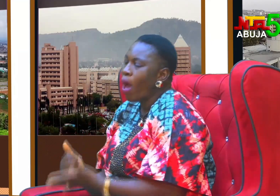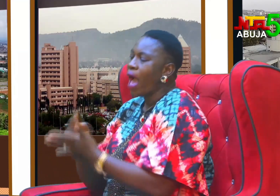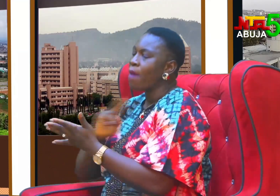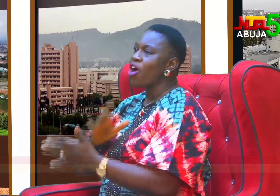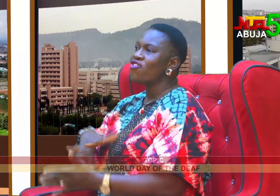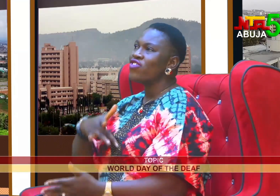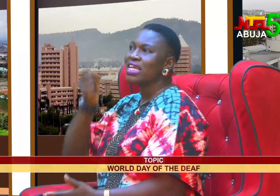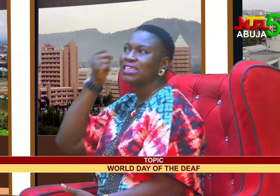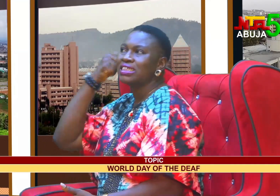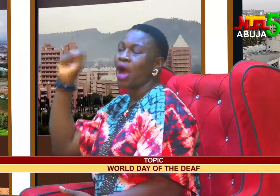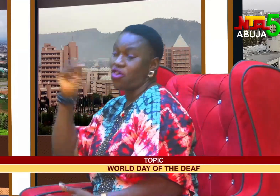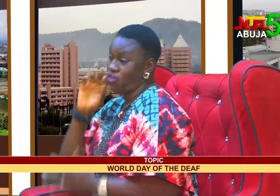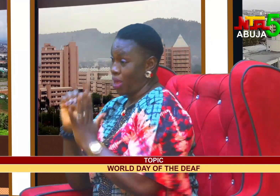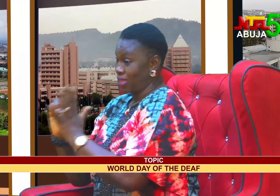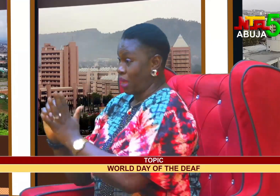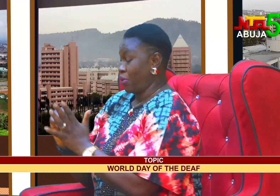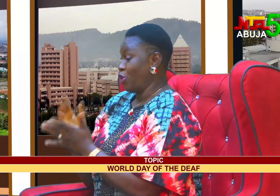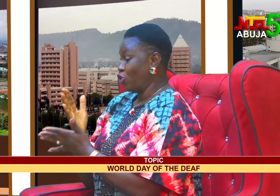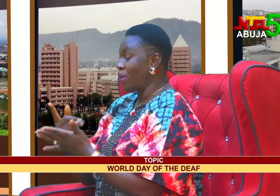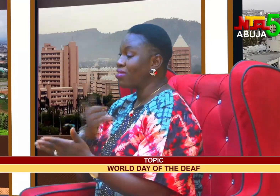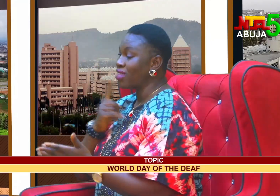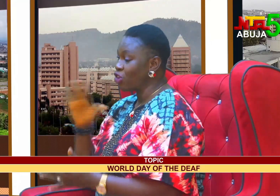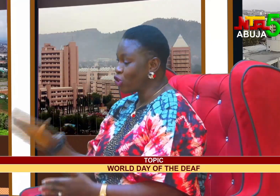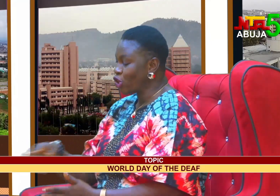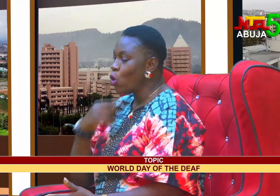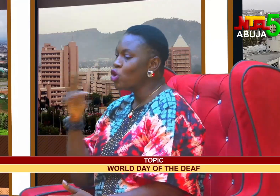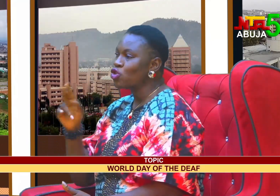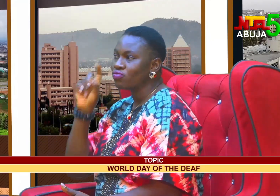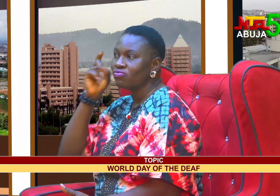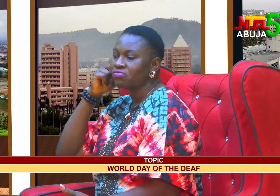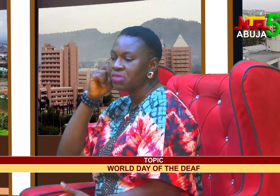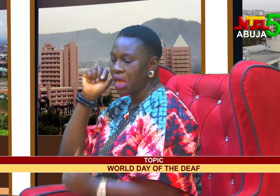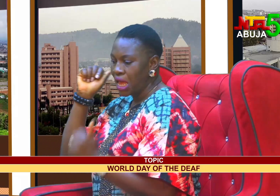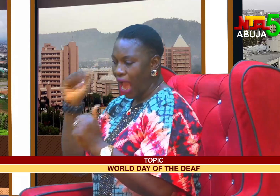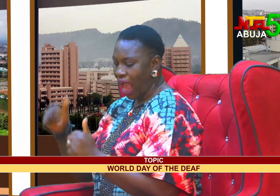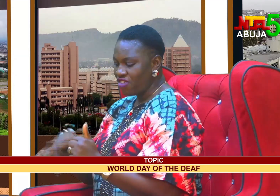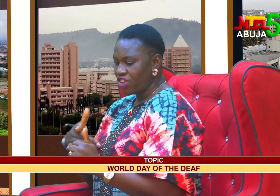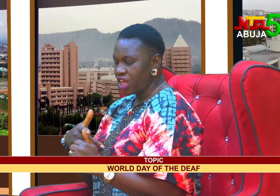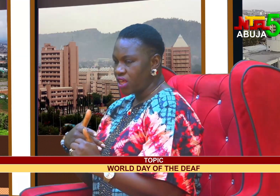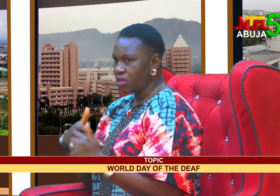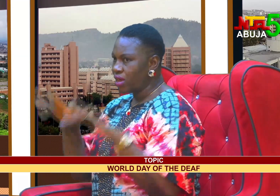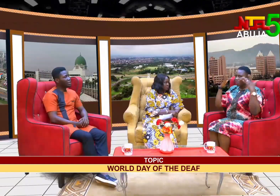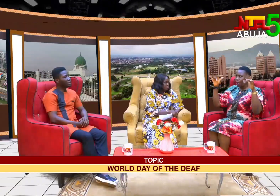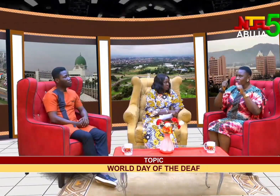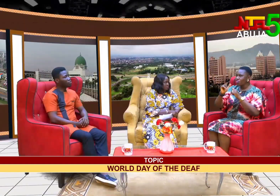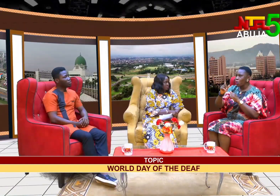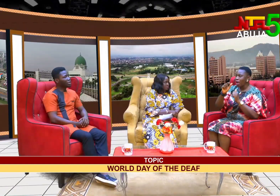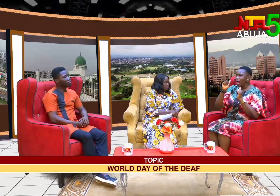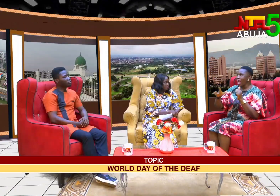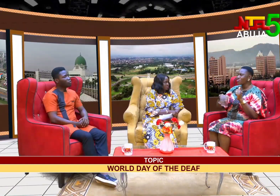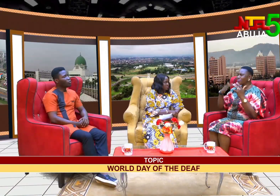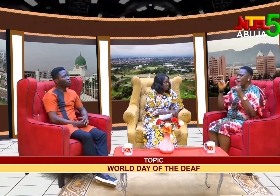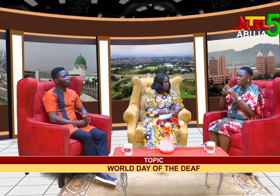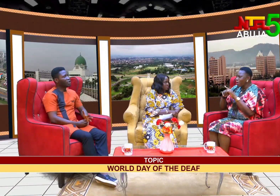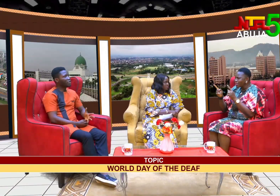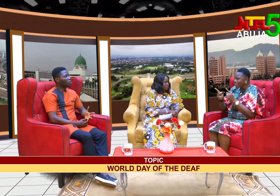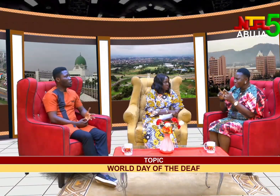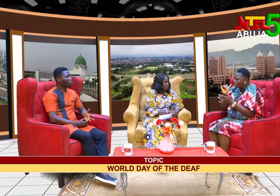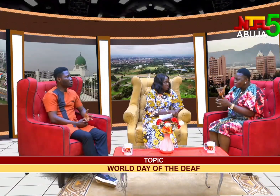cochlear implant is just to amplify sound, just for instance, for kids to learn how to, like, you know, there is a horn or